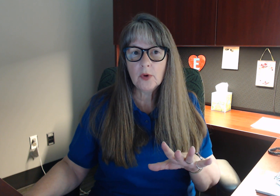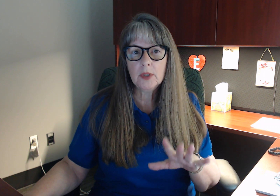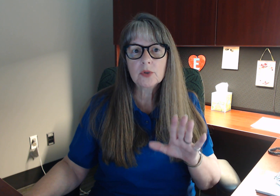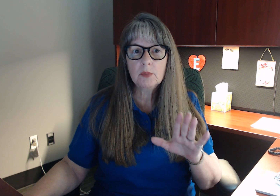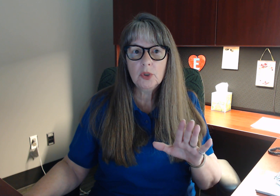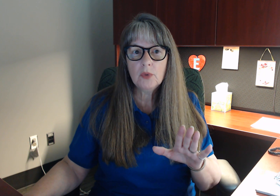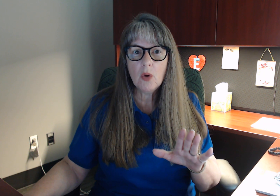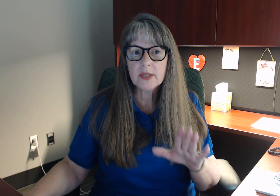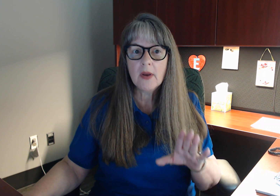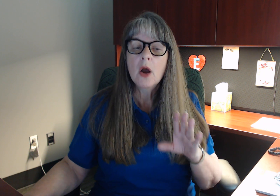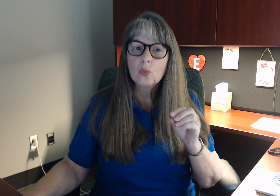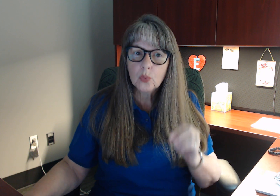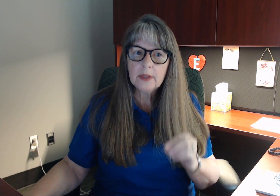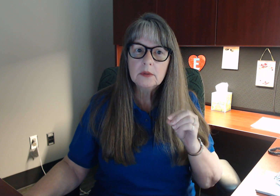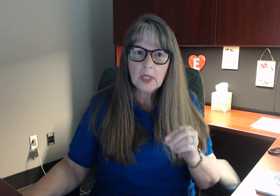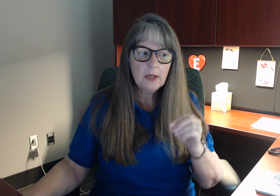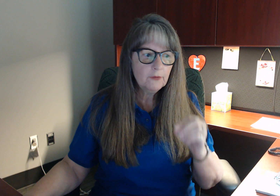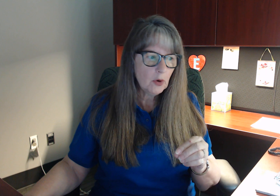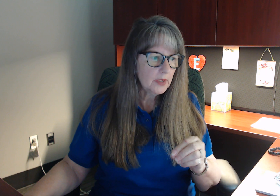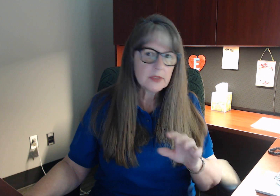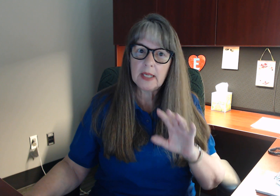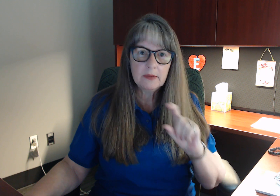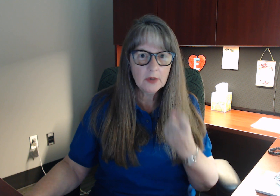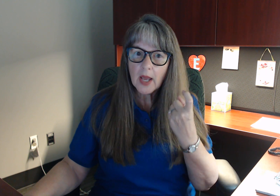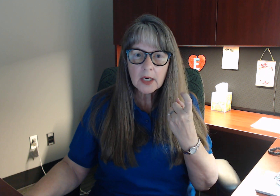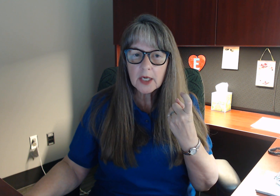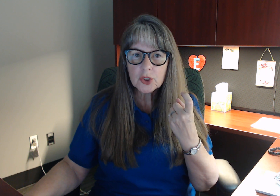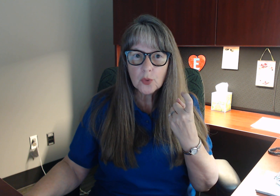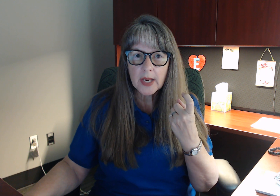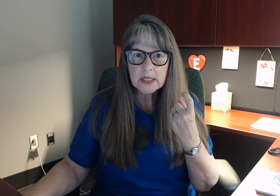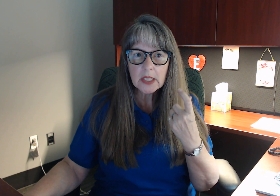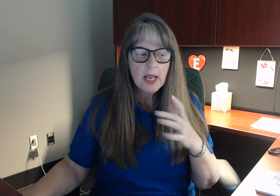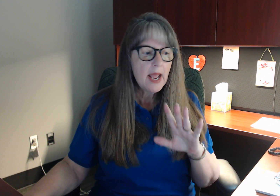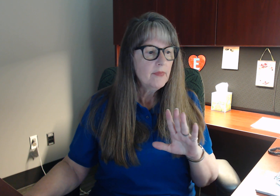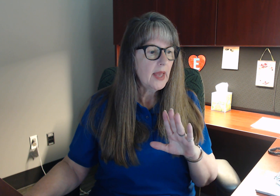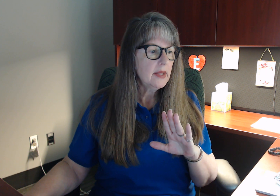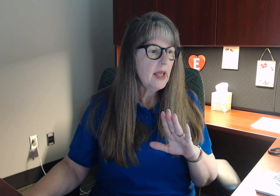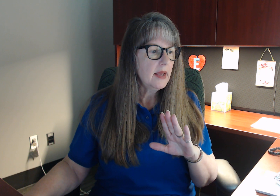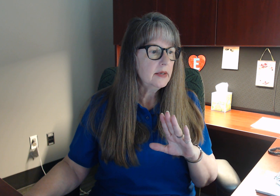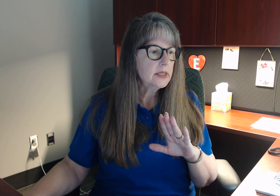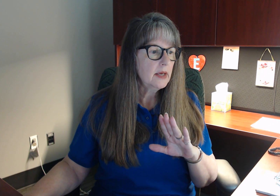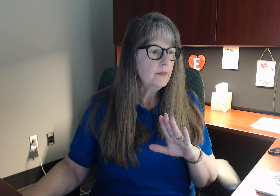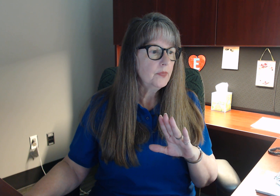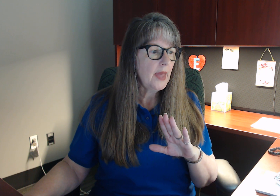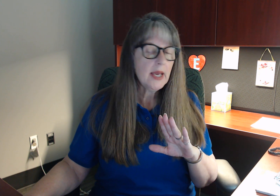phobia, or someone you know has a real life phobia. It's like they're not going to do it. That is